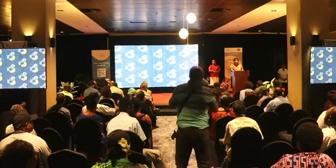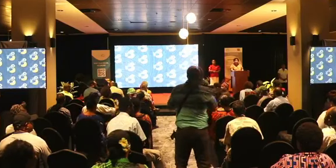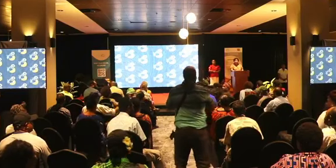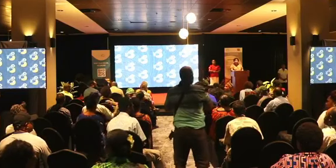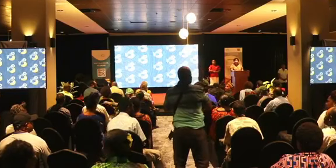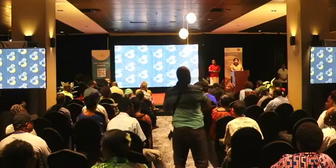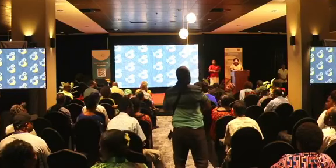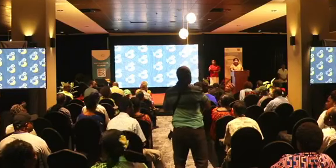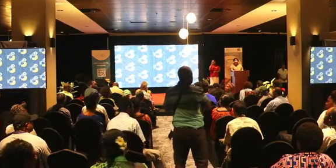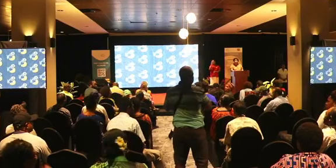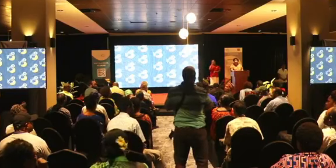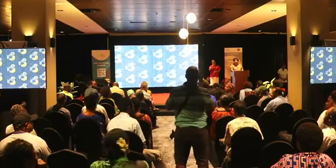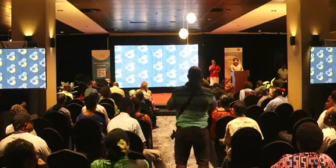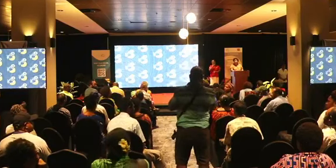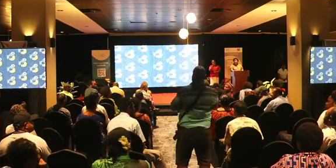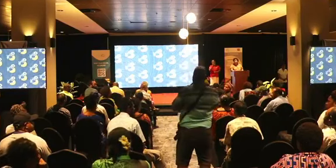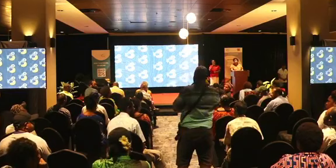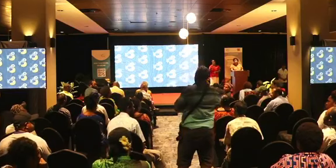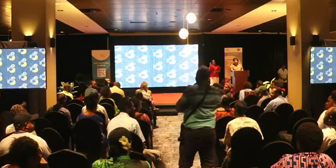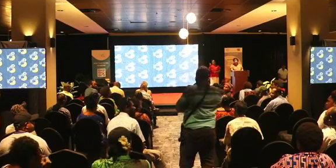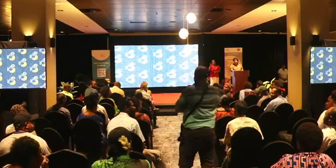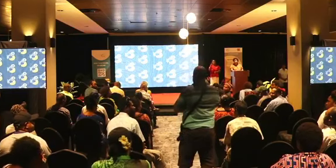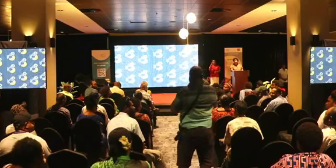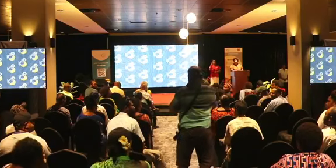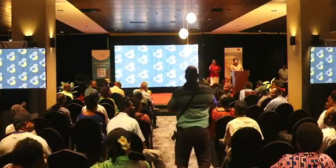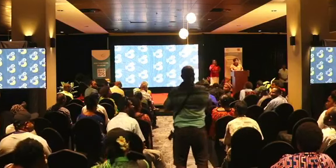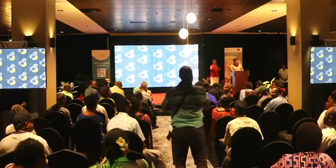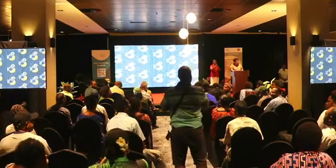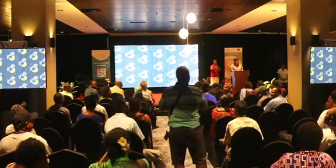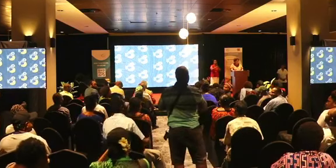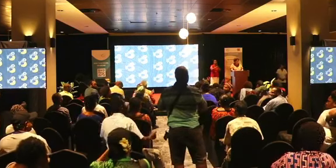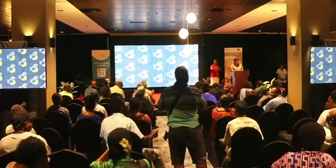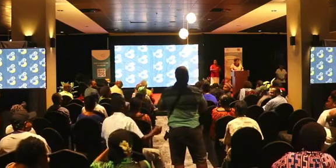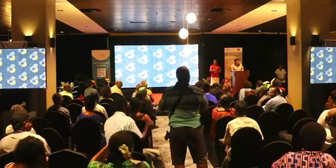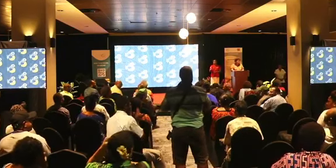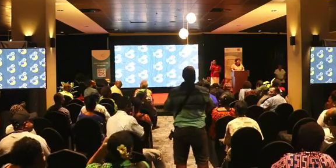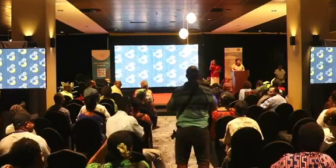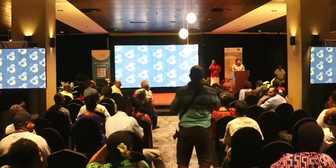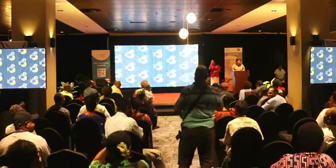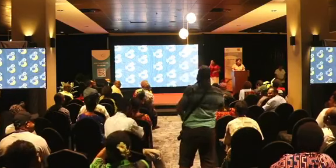Sorry, me talk, thank you. So we should one politician lawyer, me apologize.